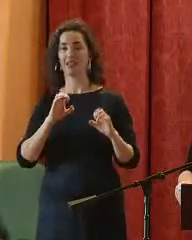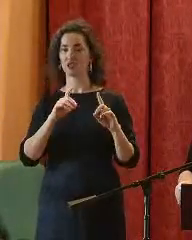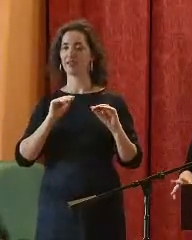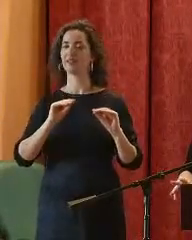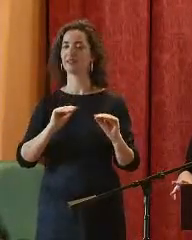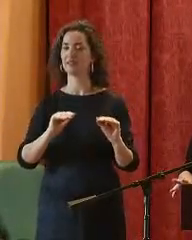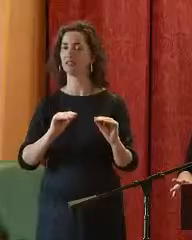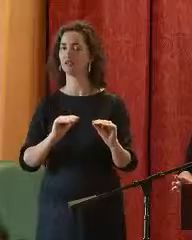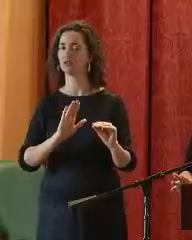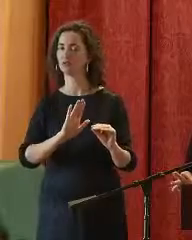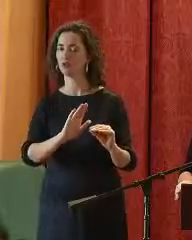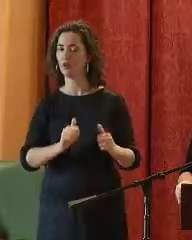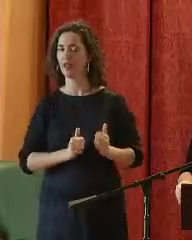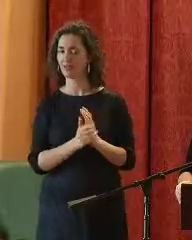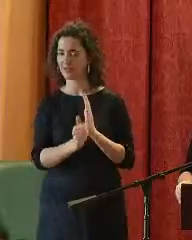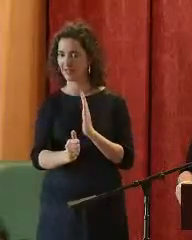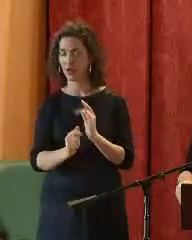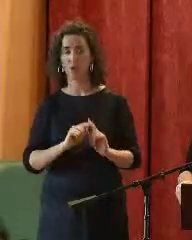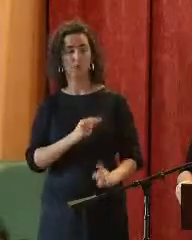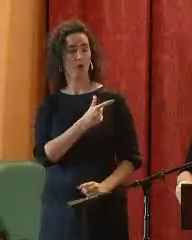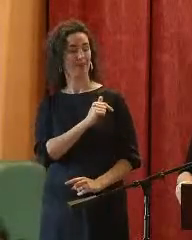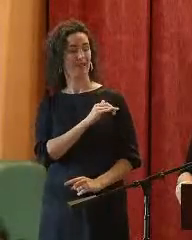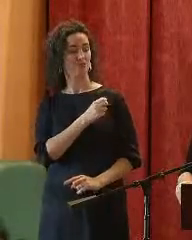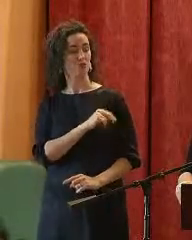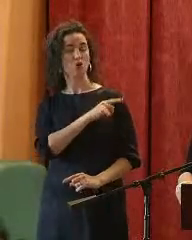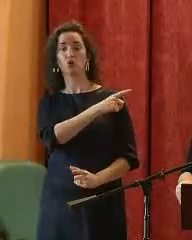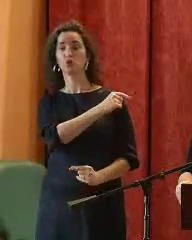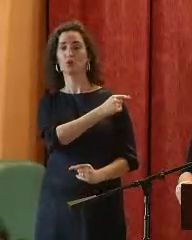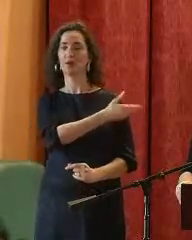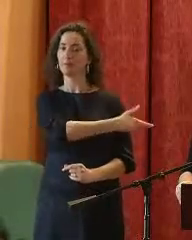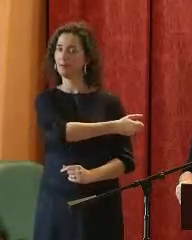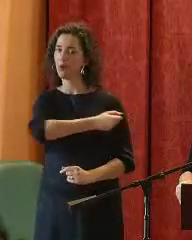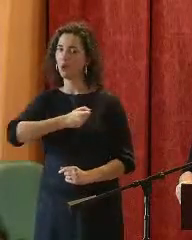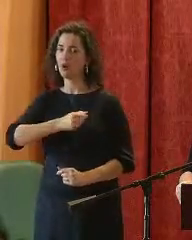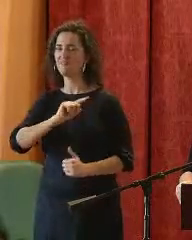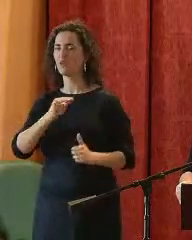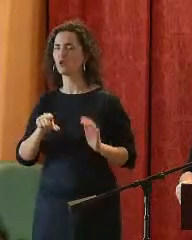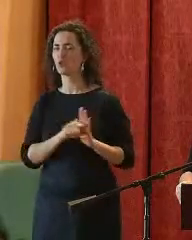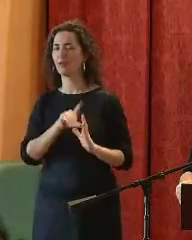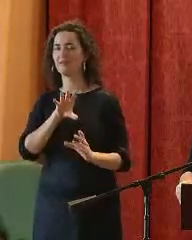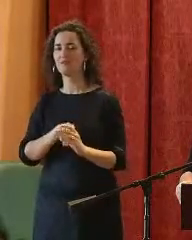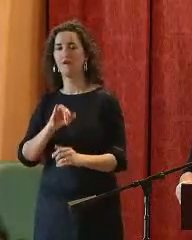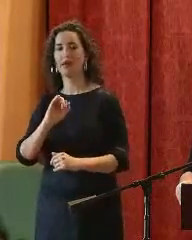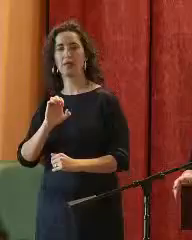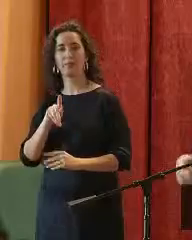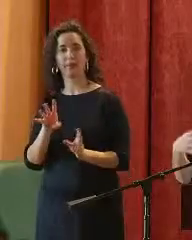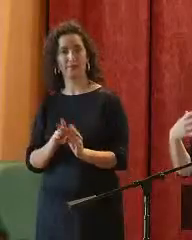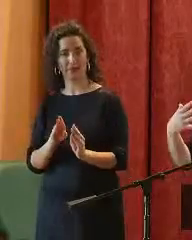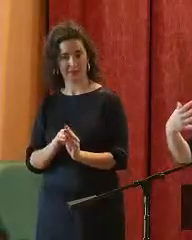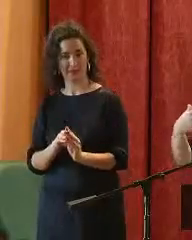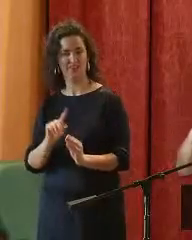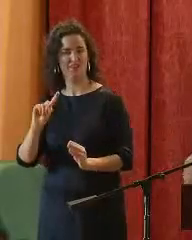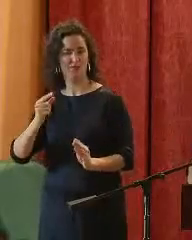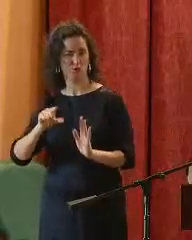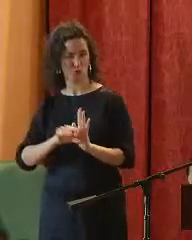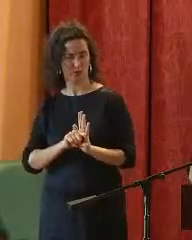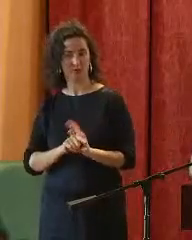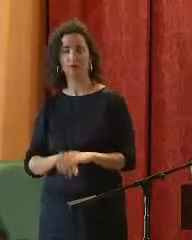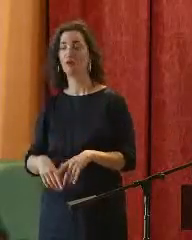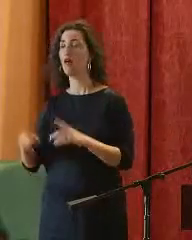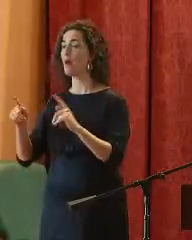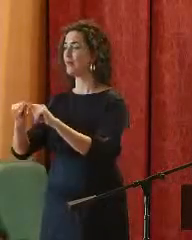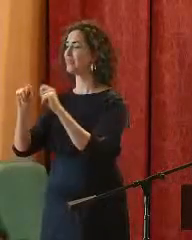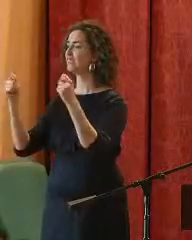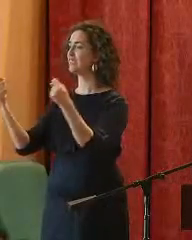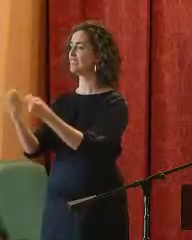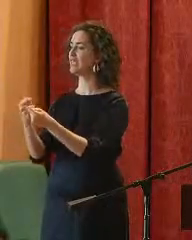But for Garrison, we started having him be a part of his IEP meeting in first grade. And whenever the team would try to just